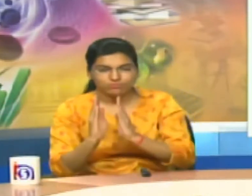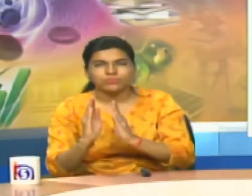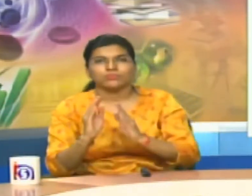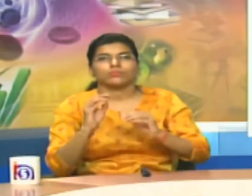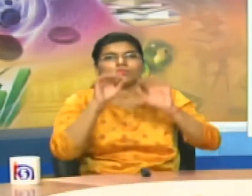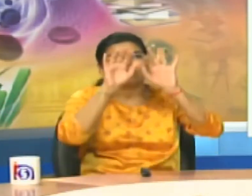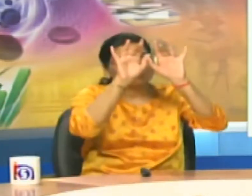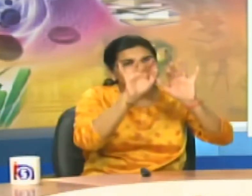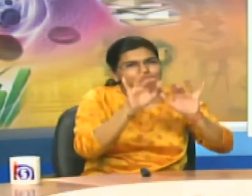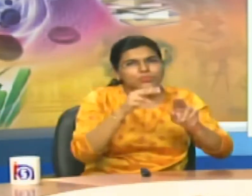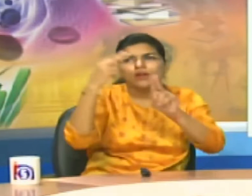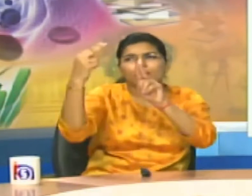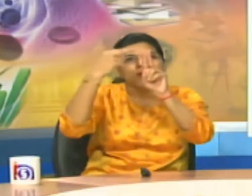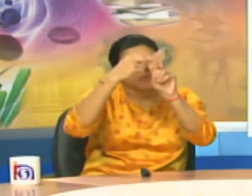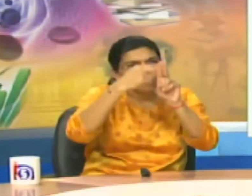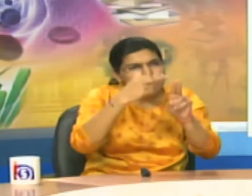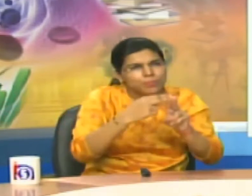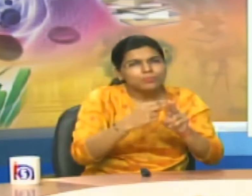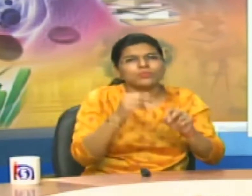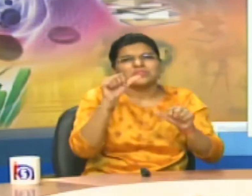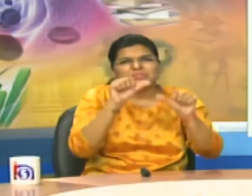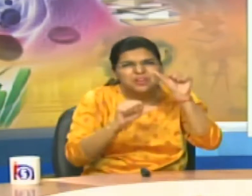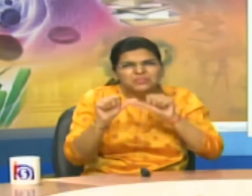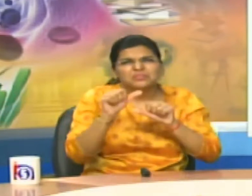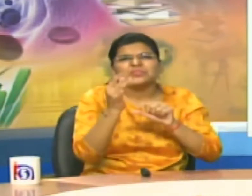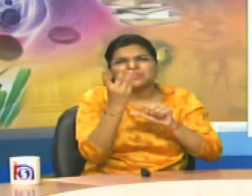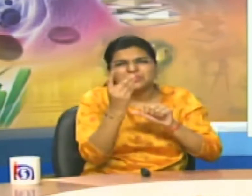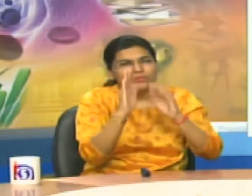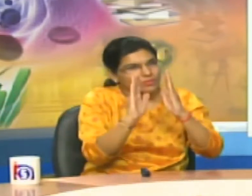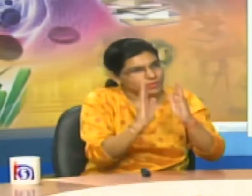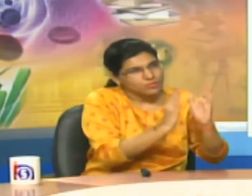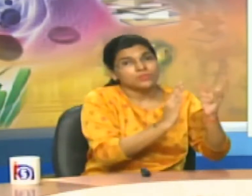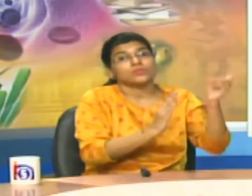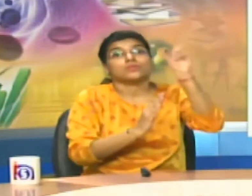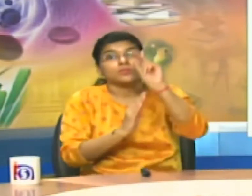1C. Similar way, there are different cells,